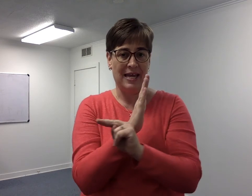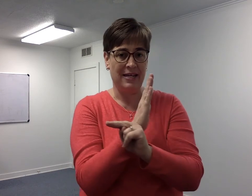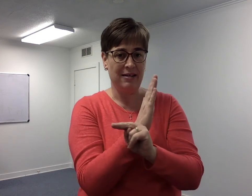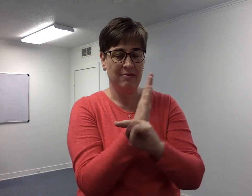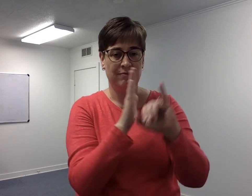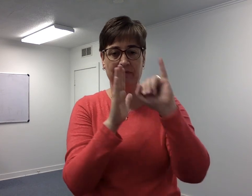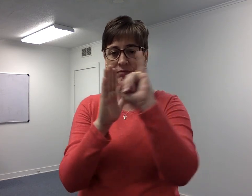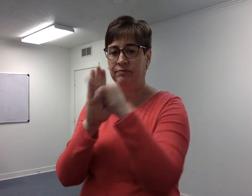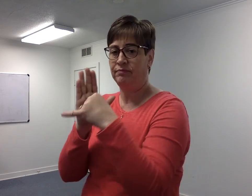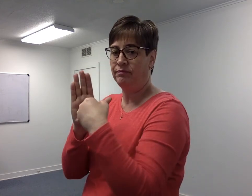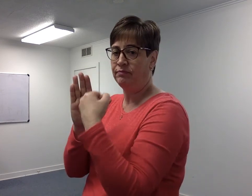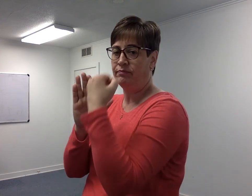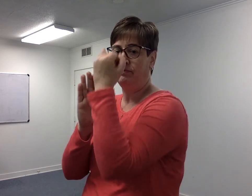N.